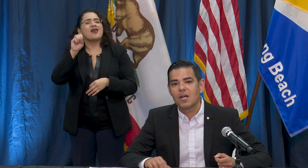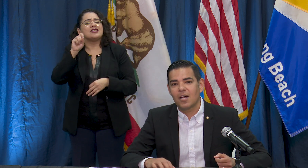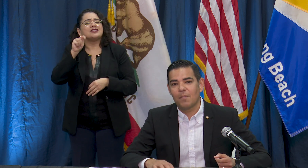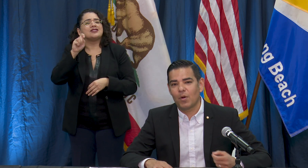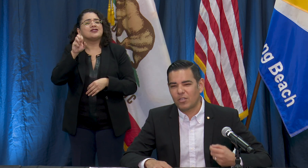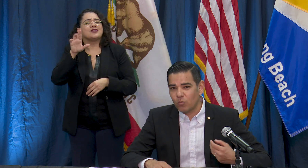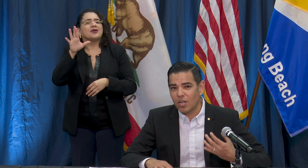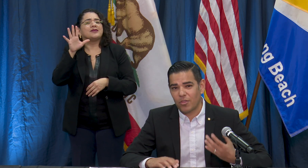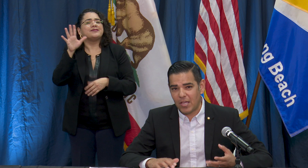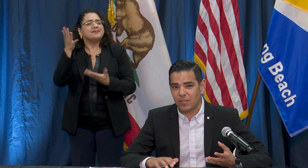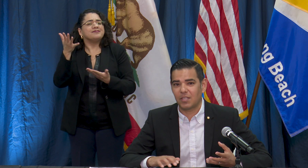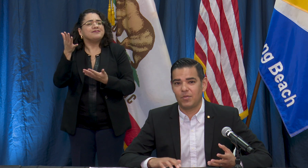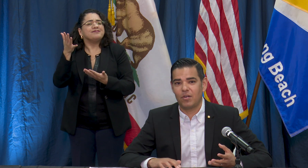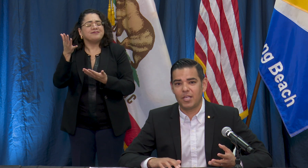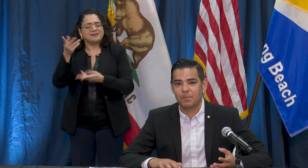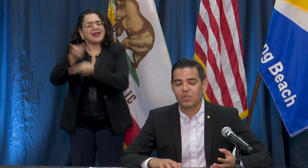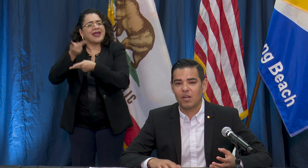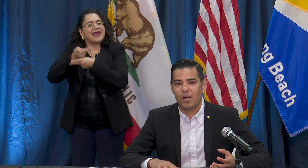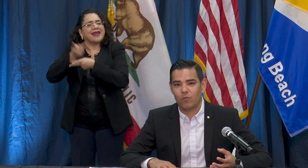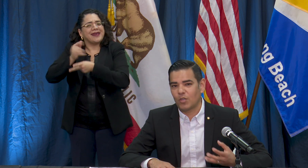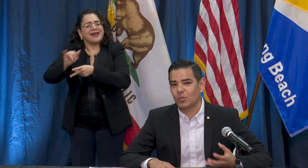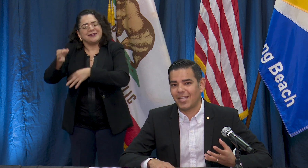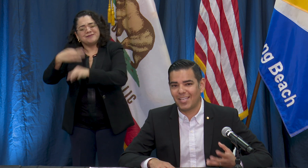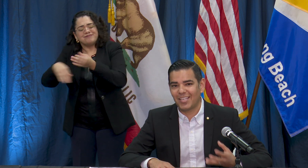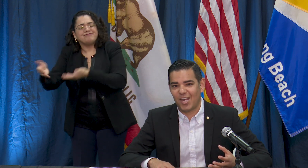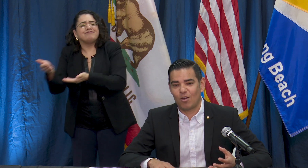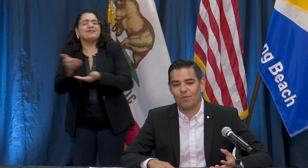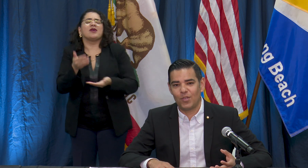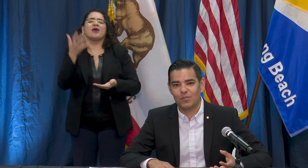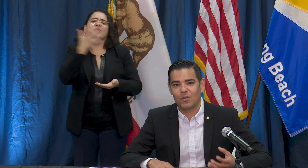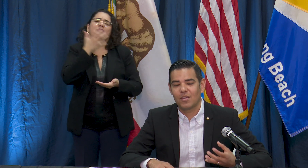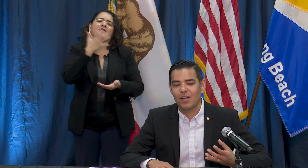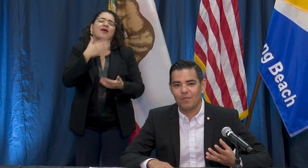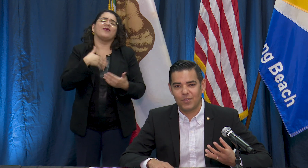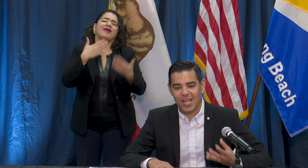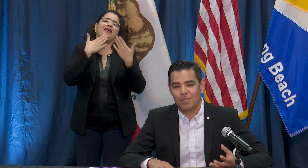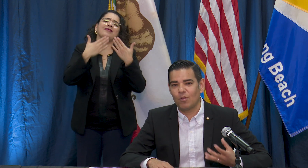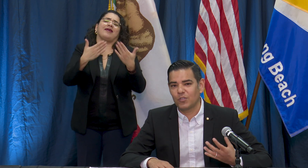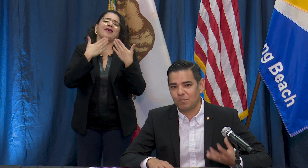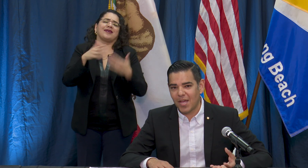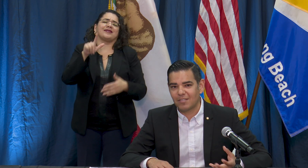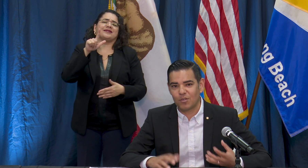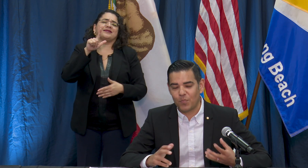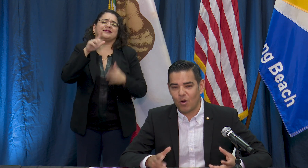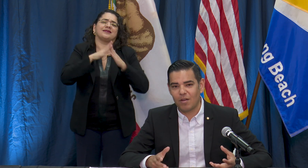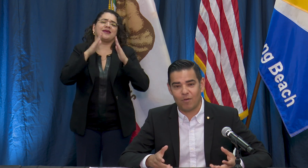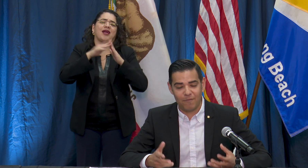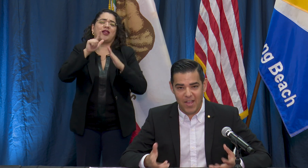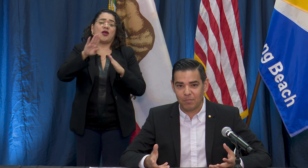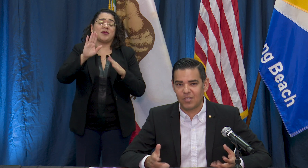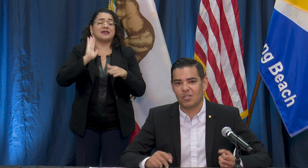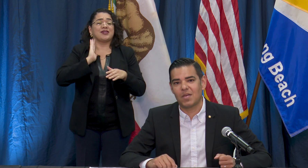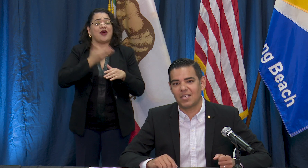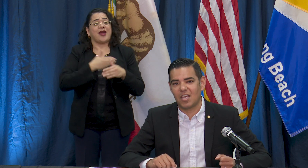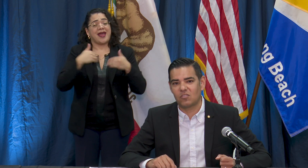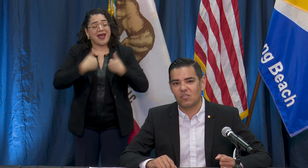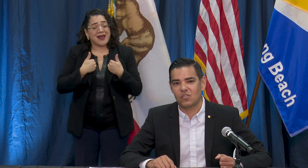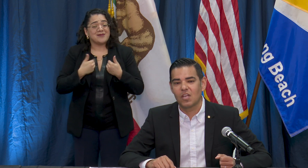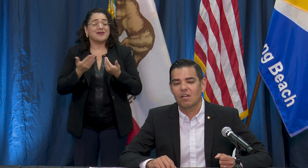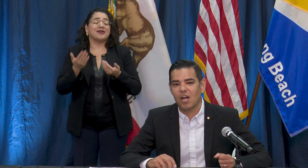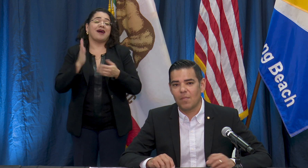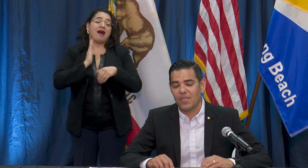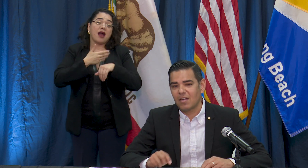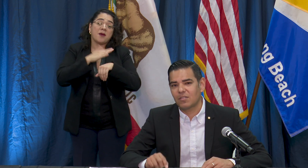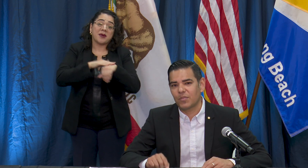shelter. But I just want to thank the community for also taking care of these animals, these pets. They're part of our families in many